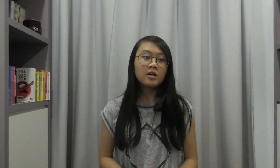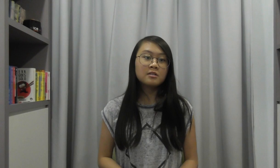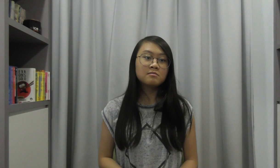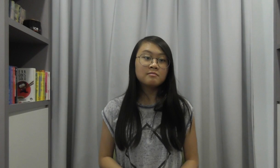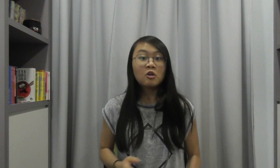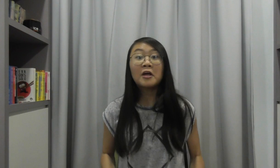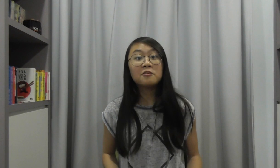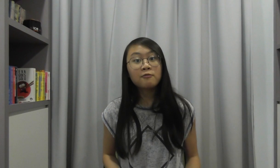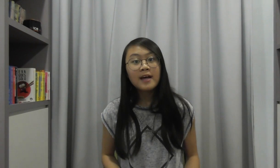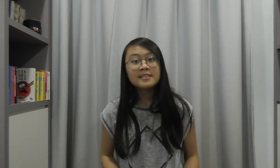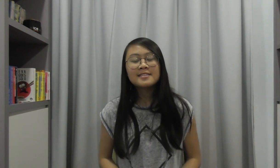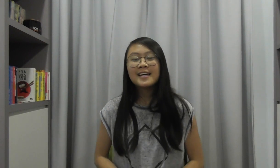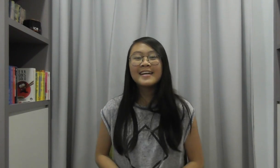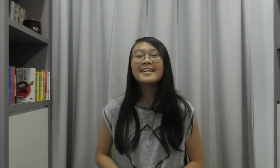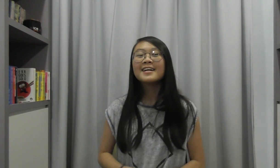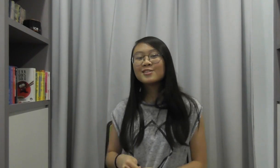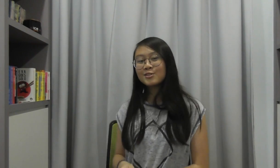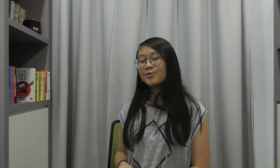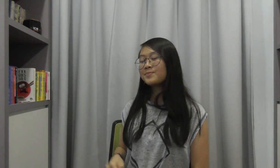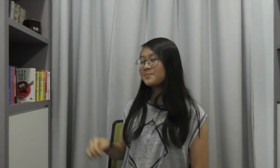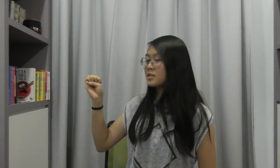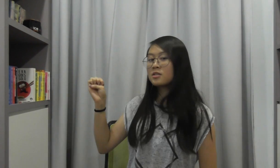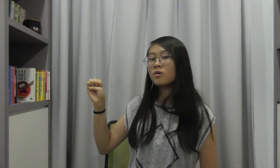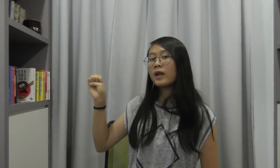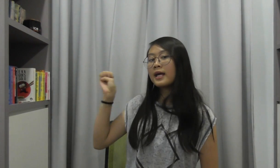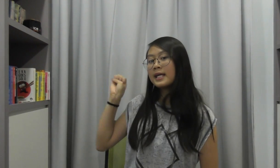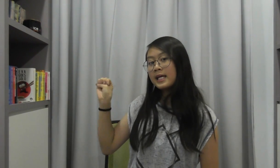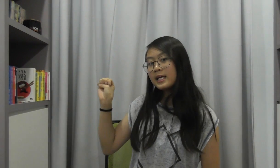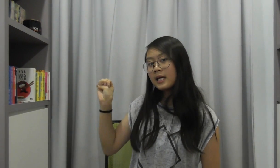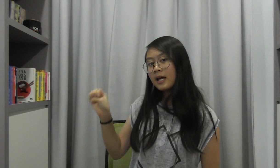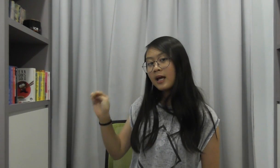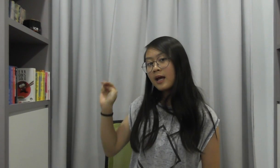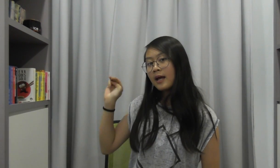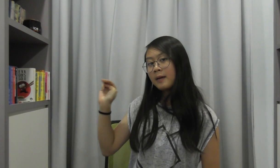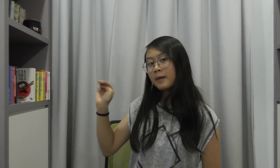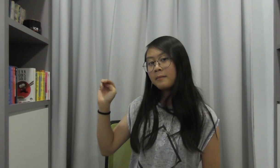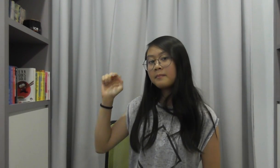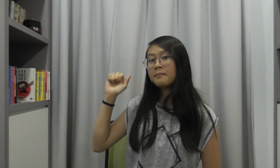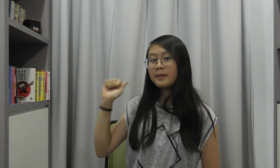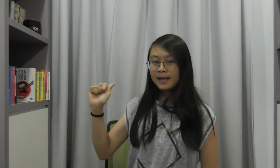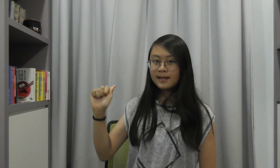you're talking too fast. So just go like E, M, M, A.